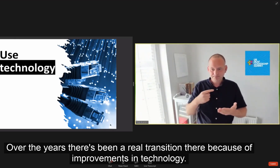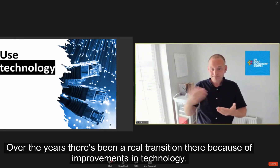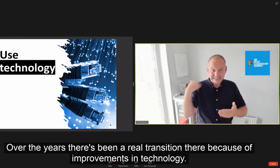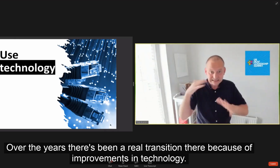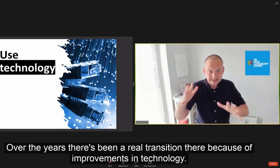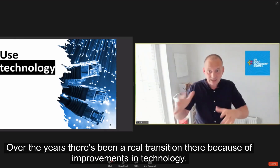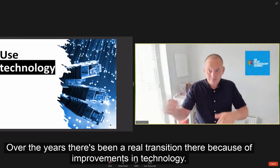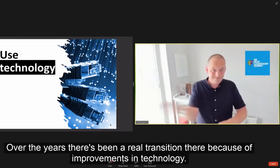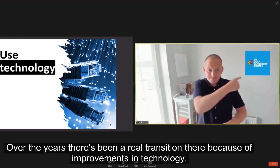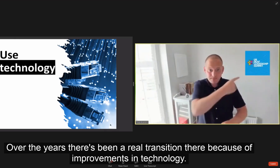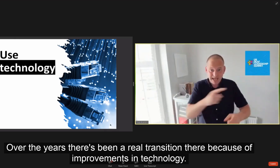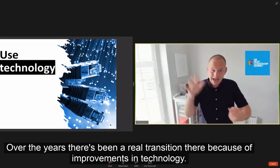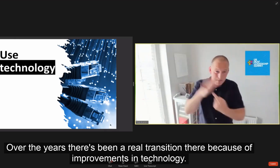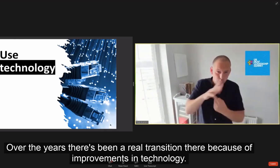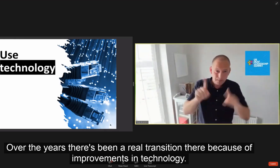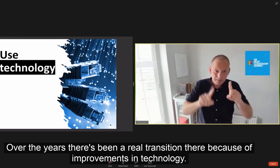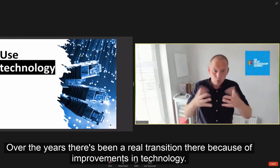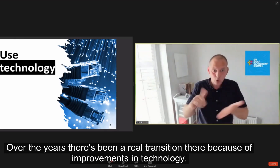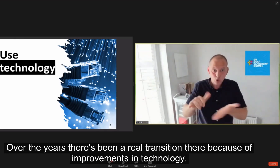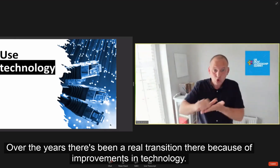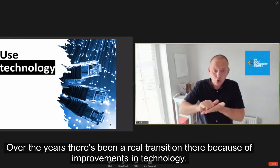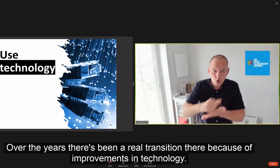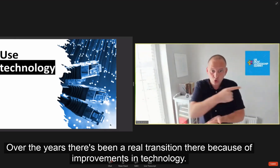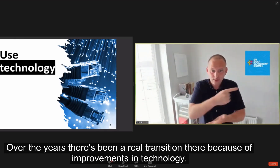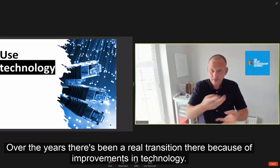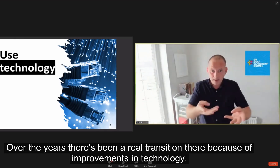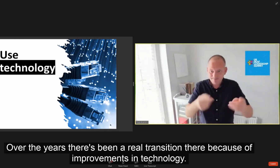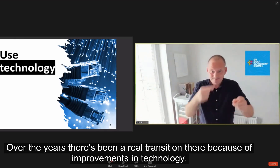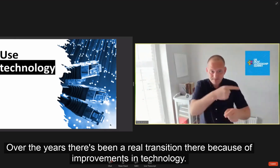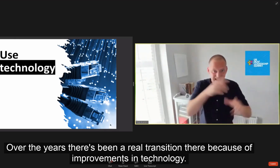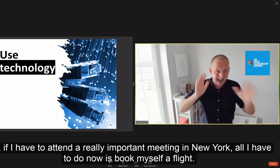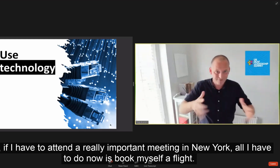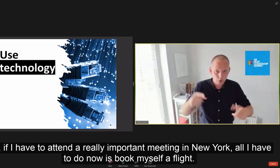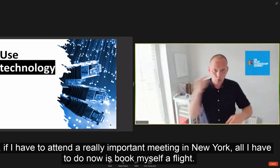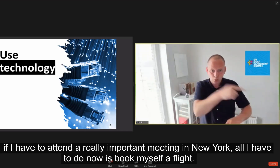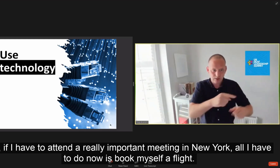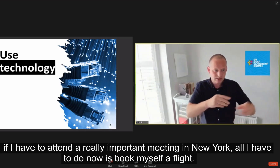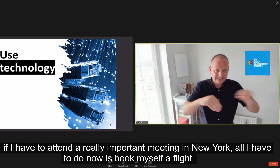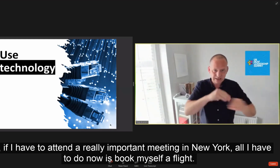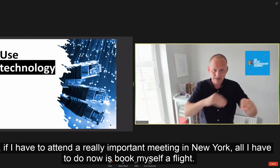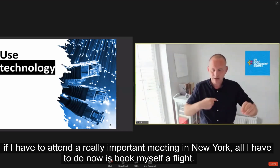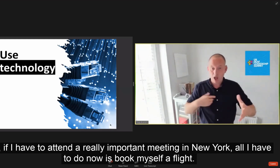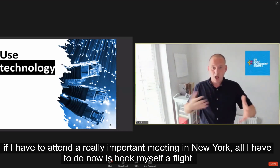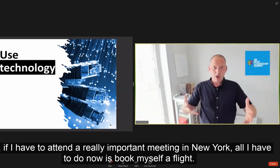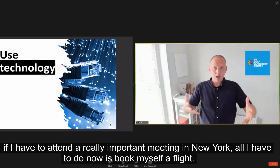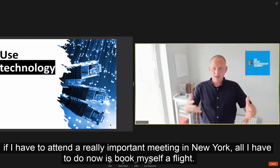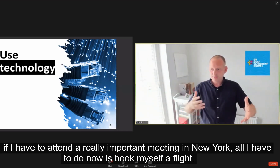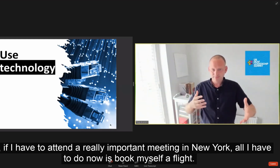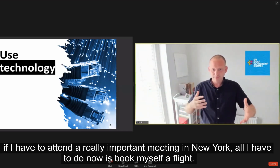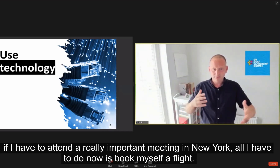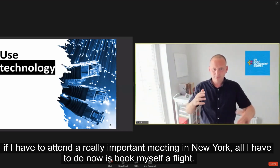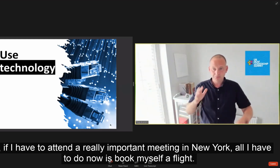real transition there because of the improvements in technology. So if I had to attend a really important meeting in New York,